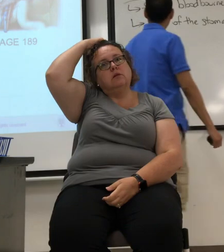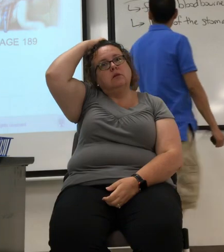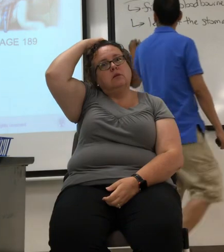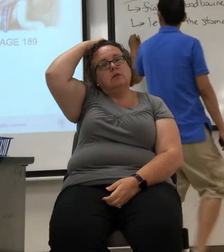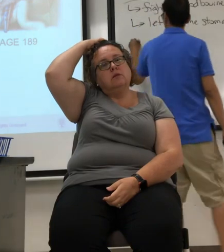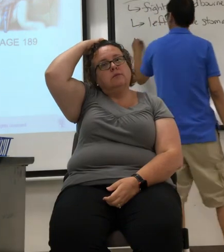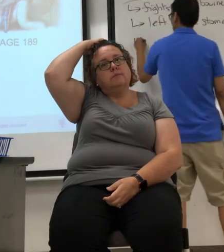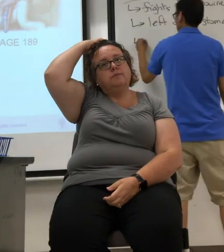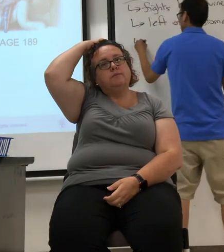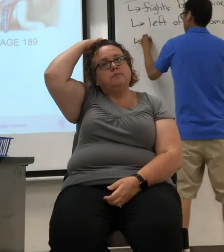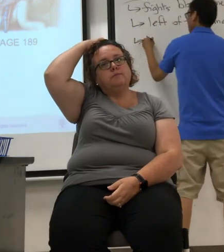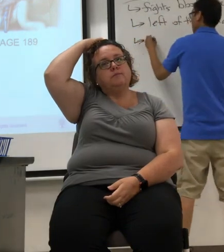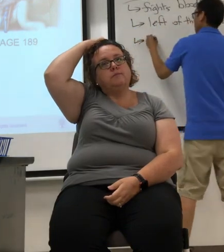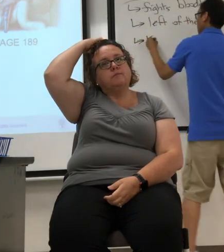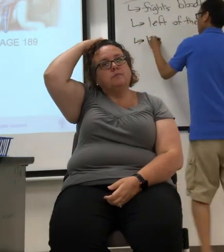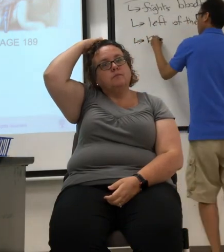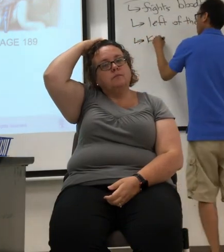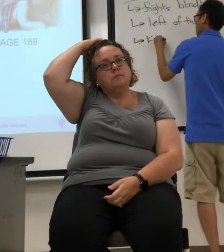know